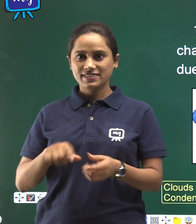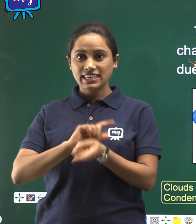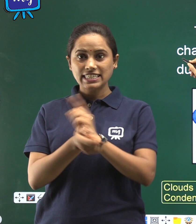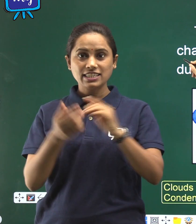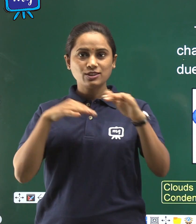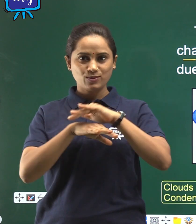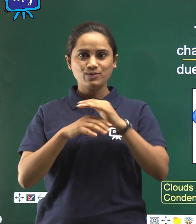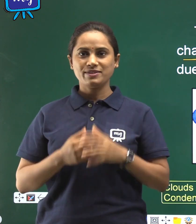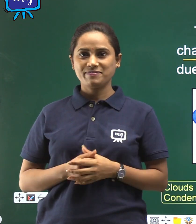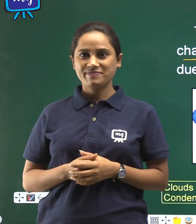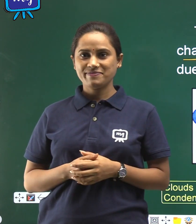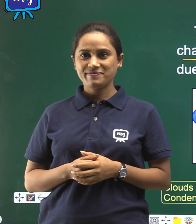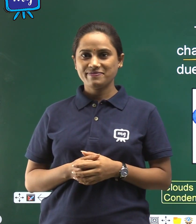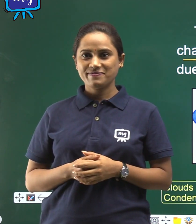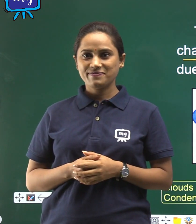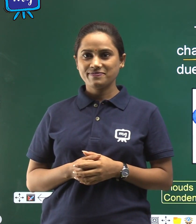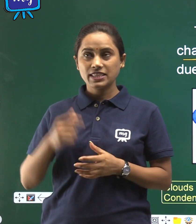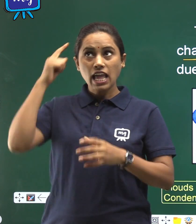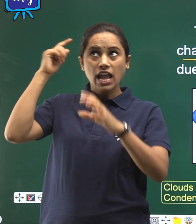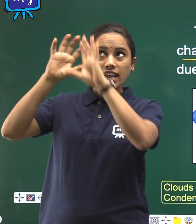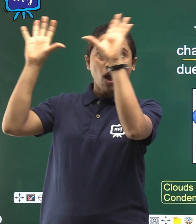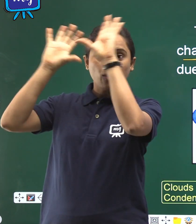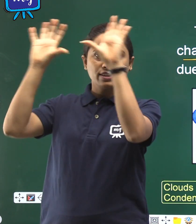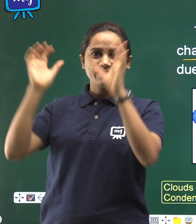changes into clouds